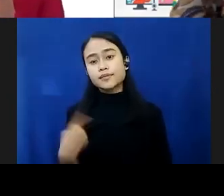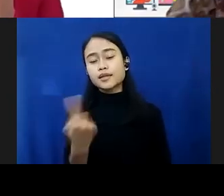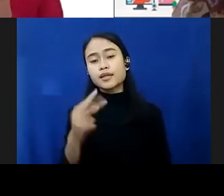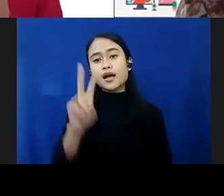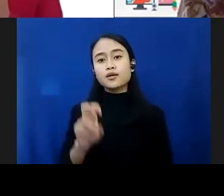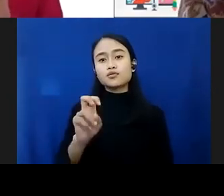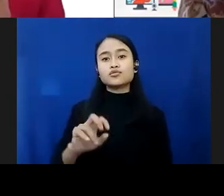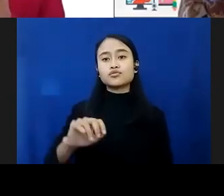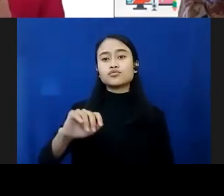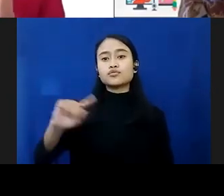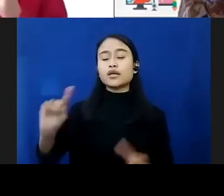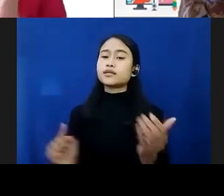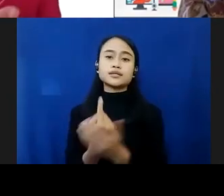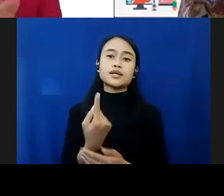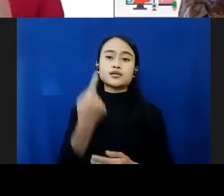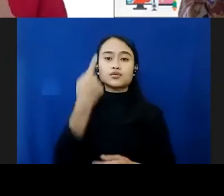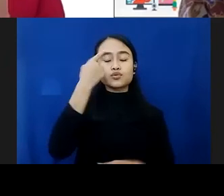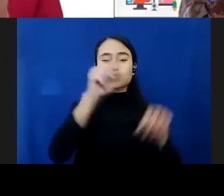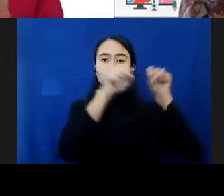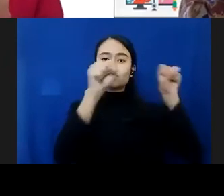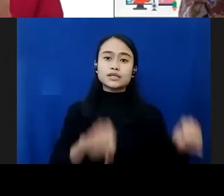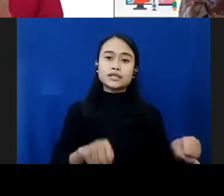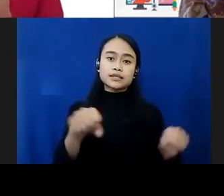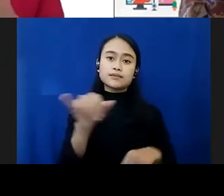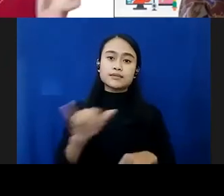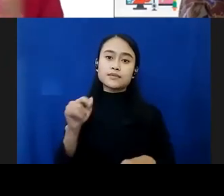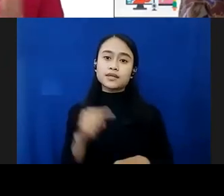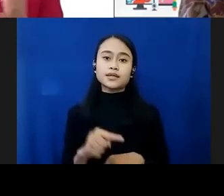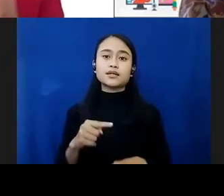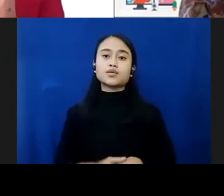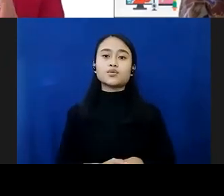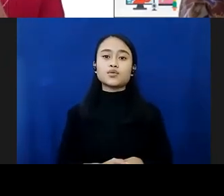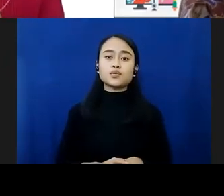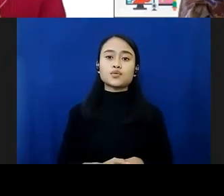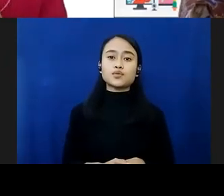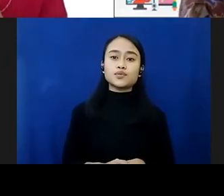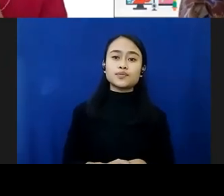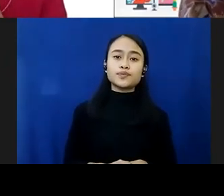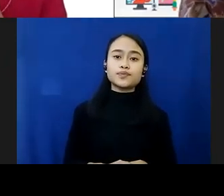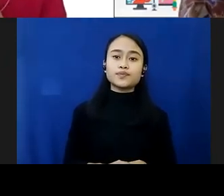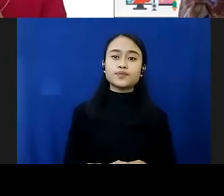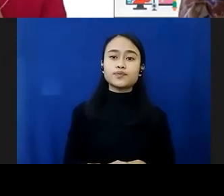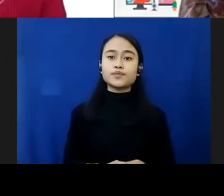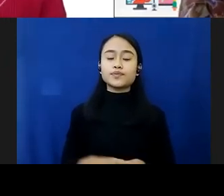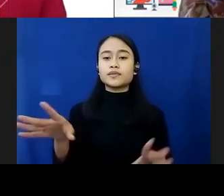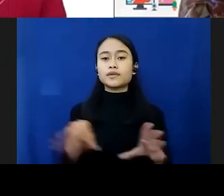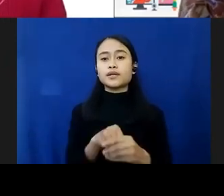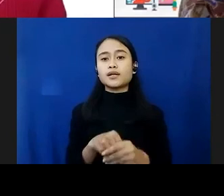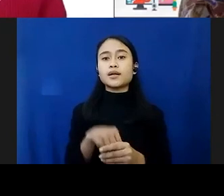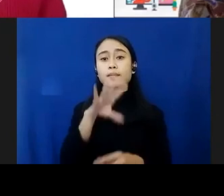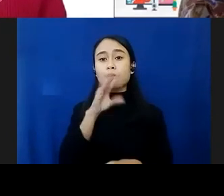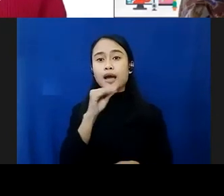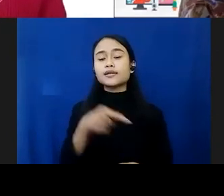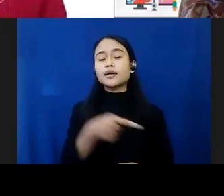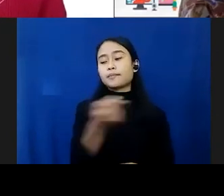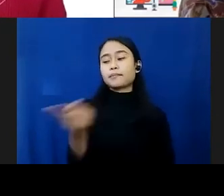system to the formal system and make them speak to each other in language that they all understand using the same